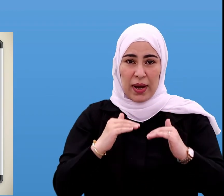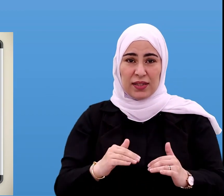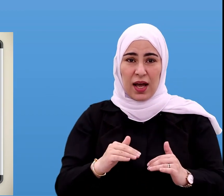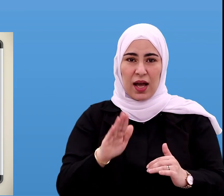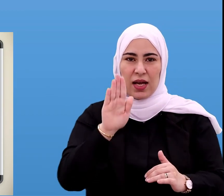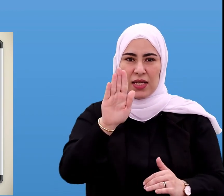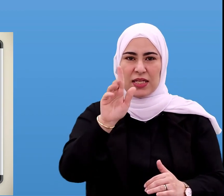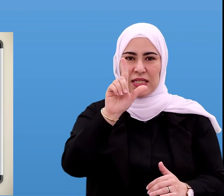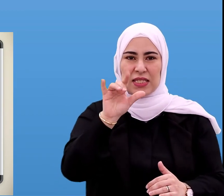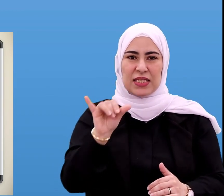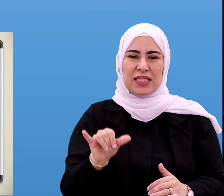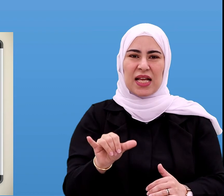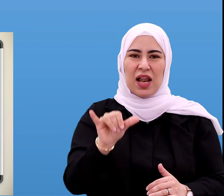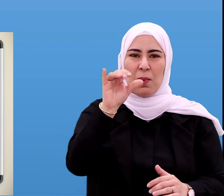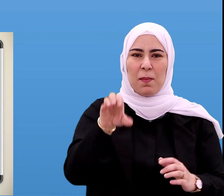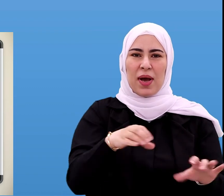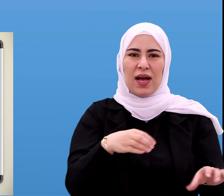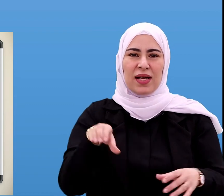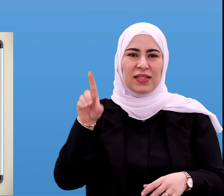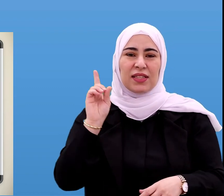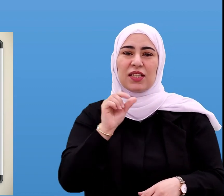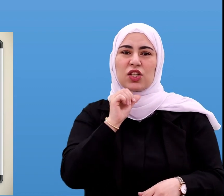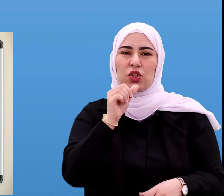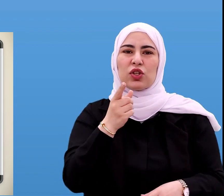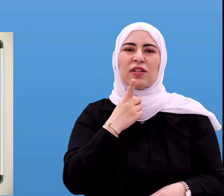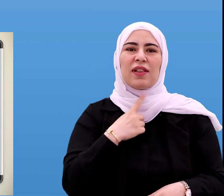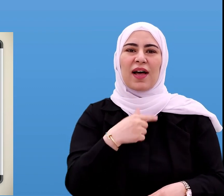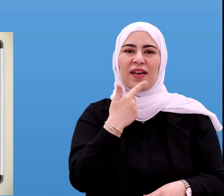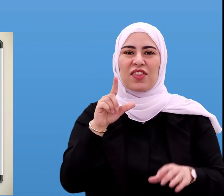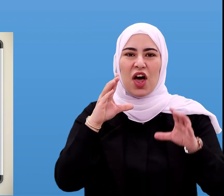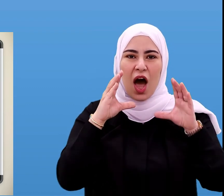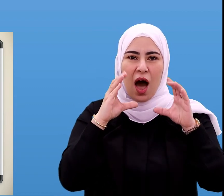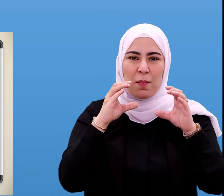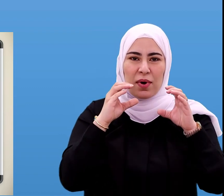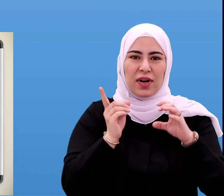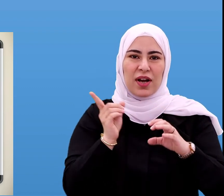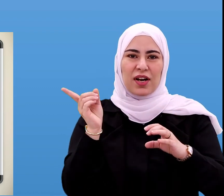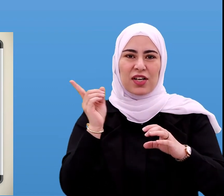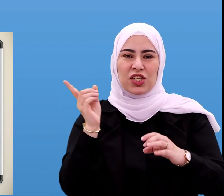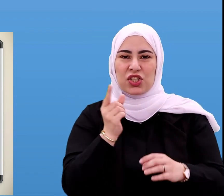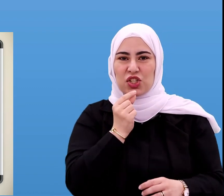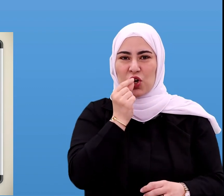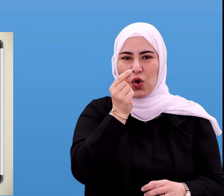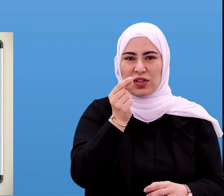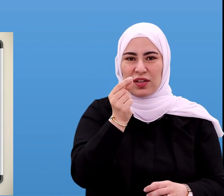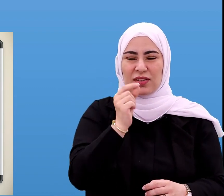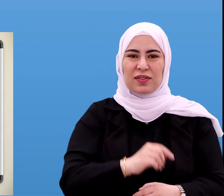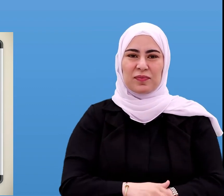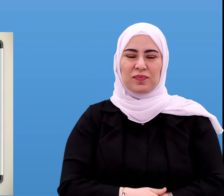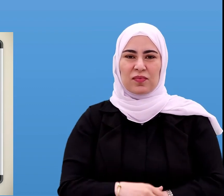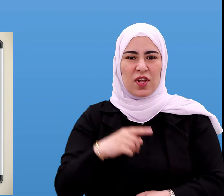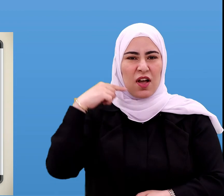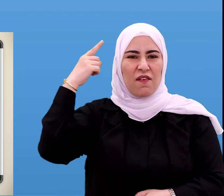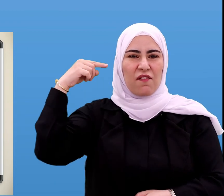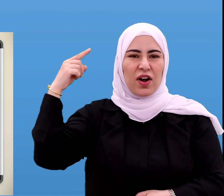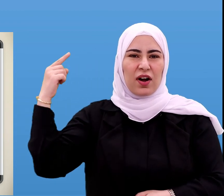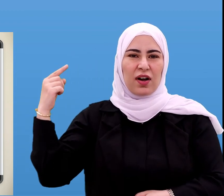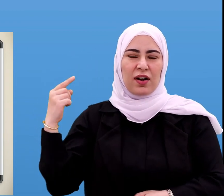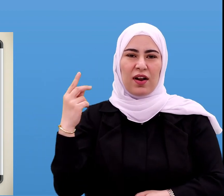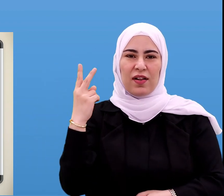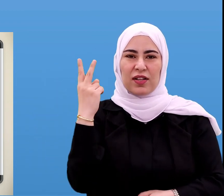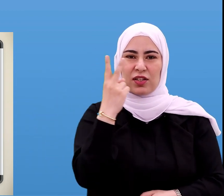say, Selma didn't like the burger she ordered, she sent it back to the restaurant's kitchen. Now think about